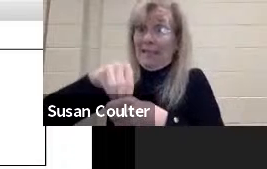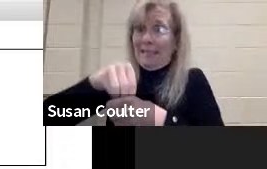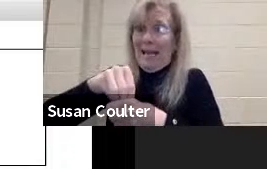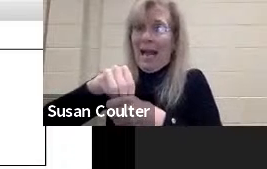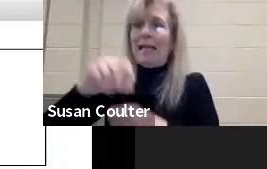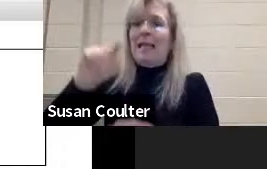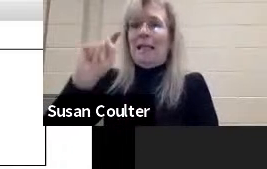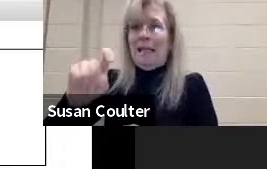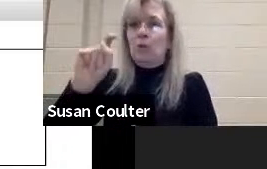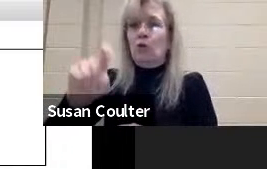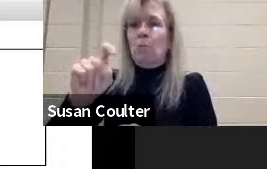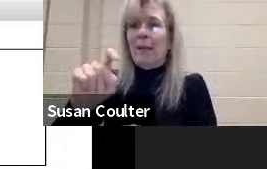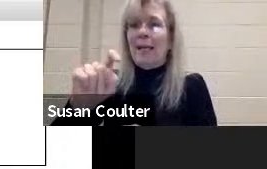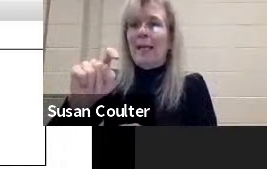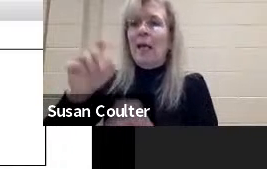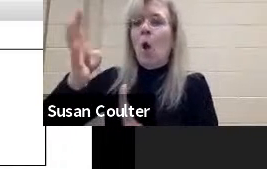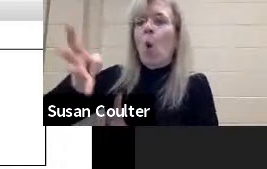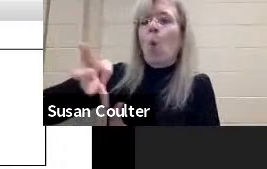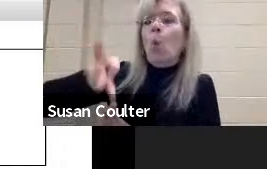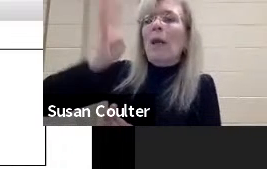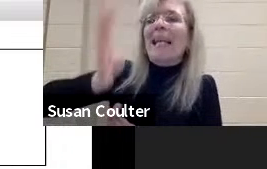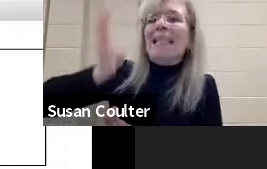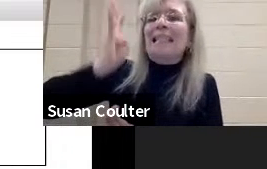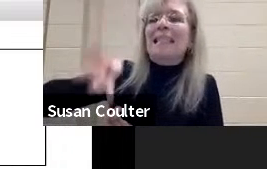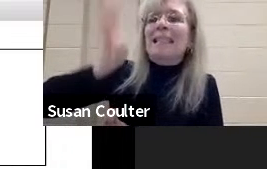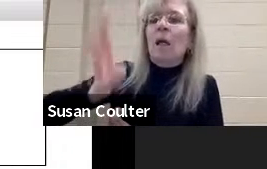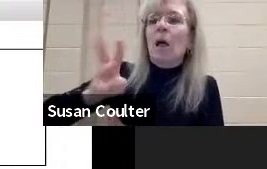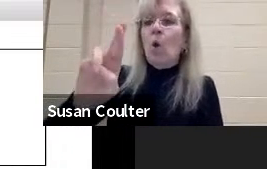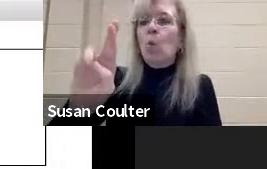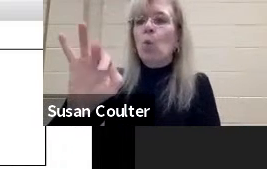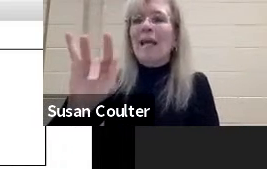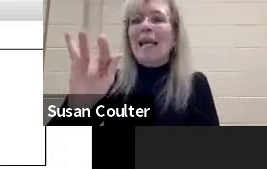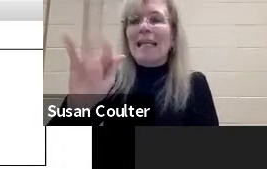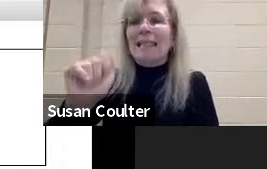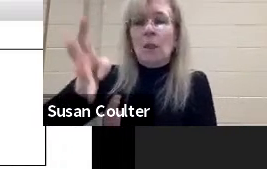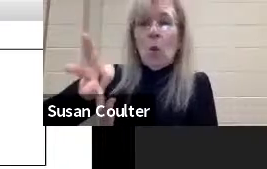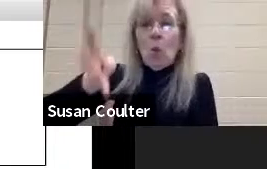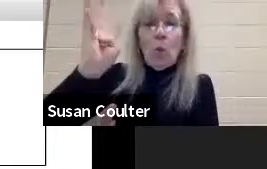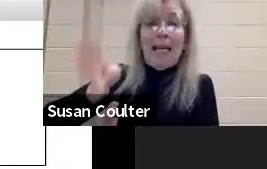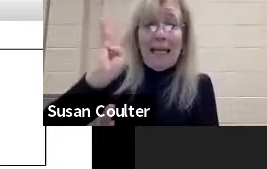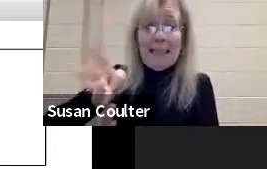pressure inside needs to be released.